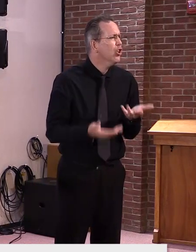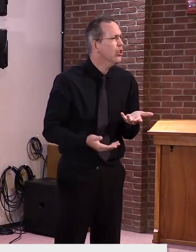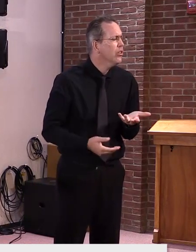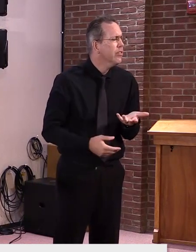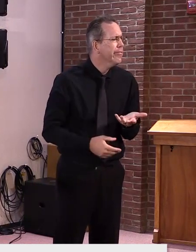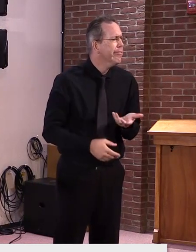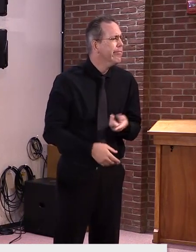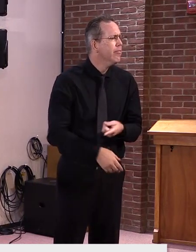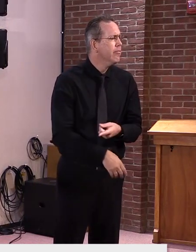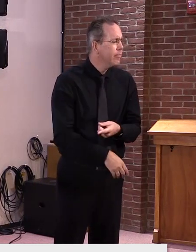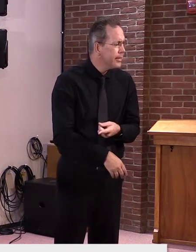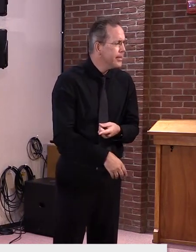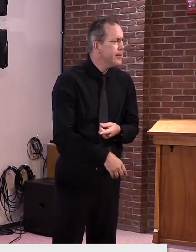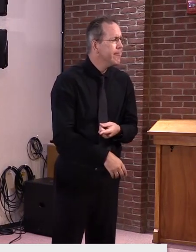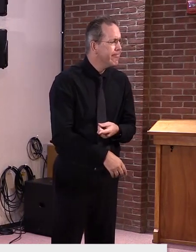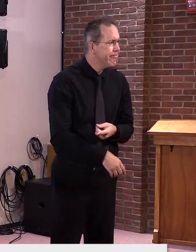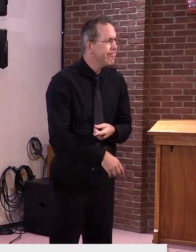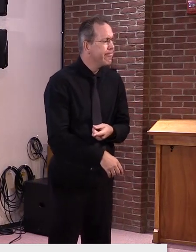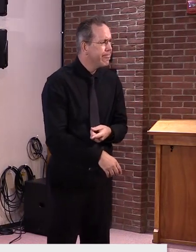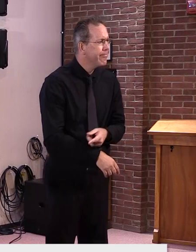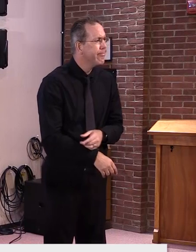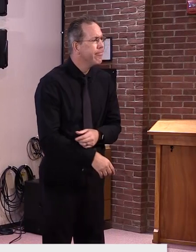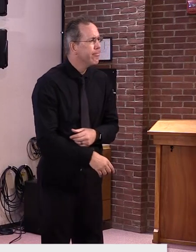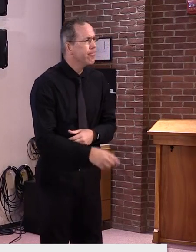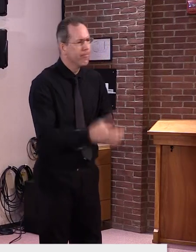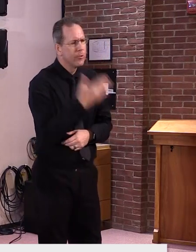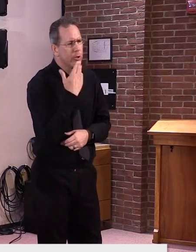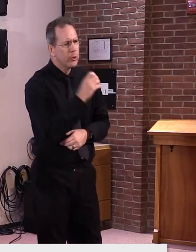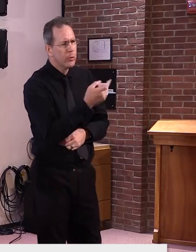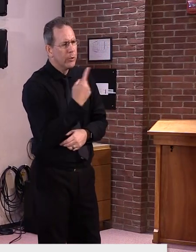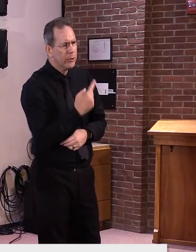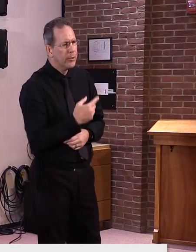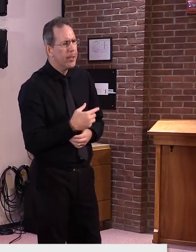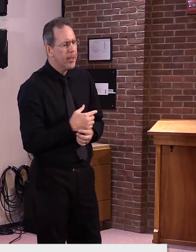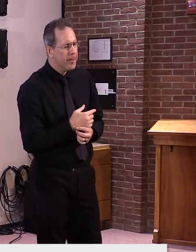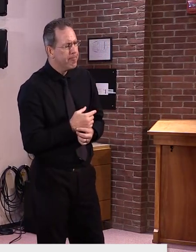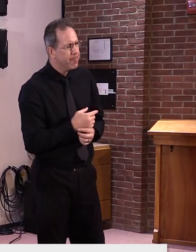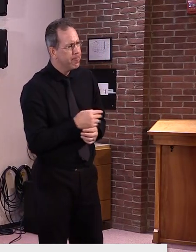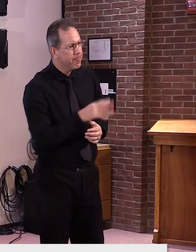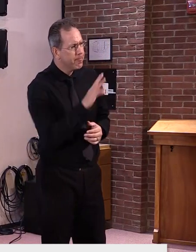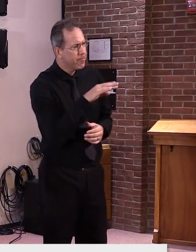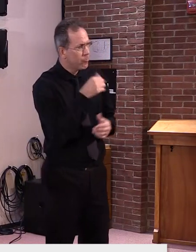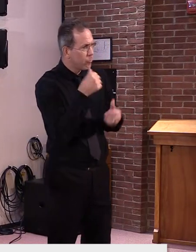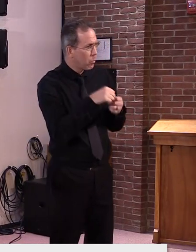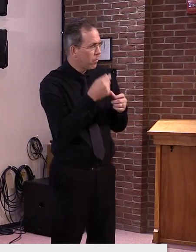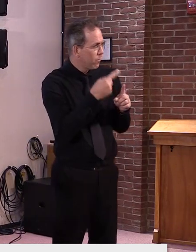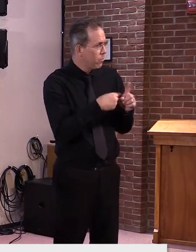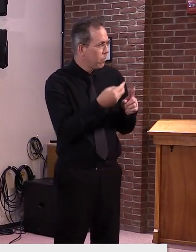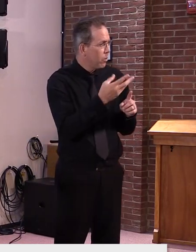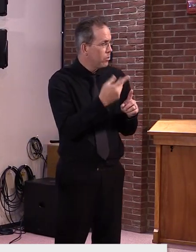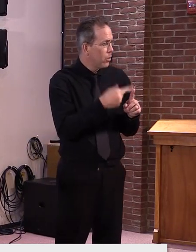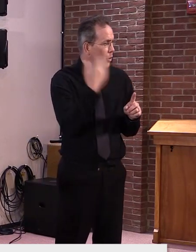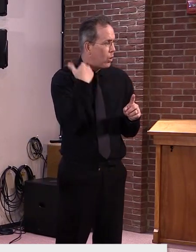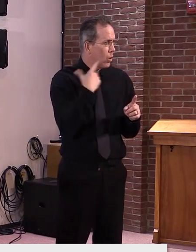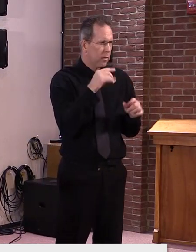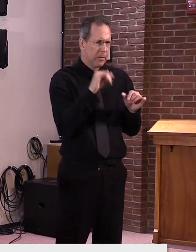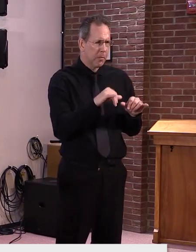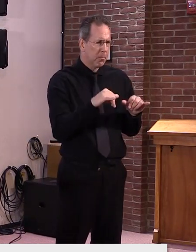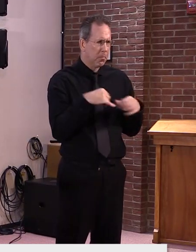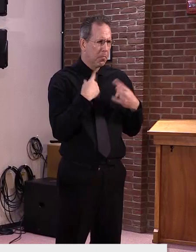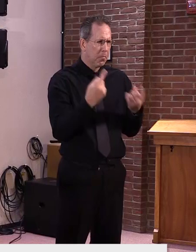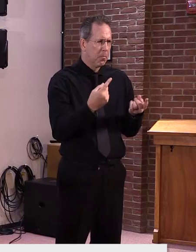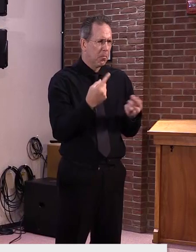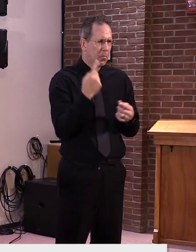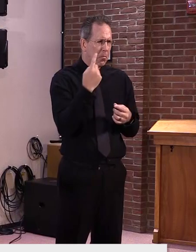Thanks for the question, Katie. I think a couple of months ago and still today, I remain concerned about the rate increase that Blue Cross Blue Shield